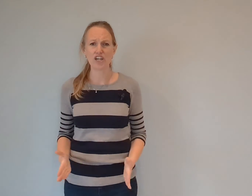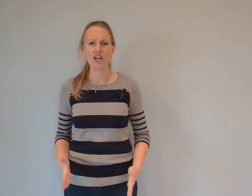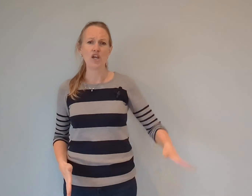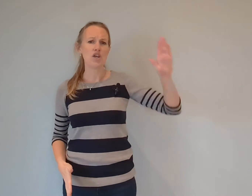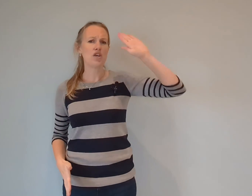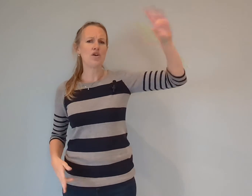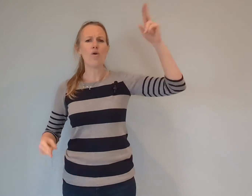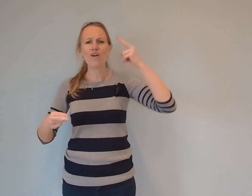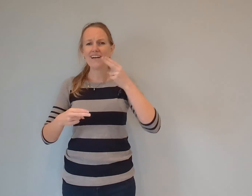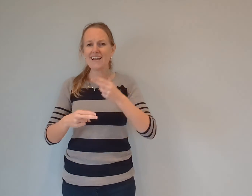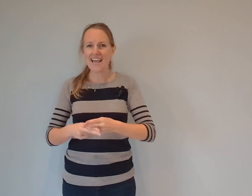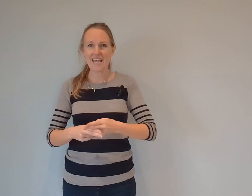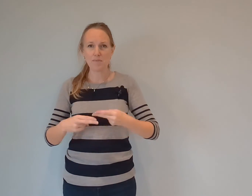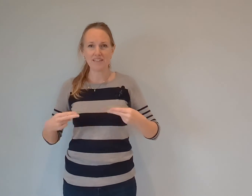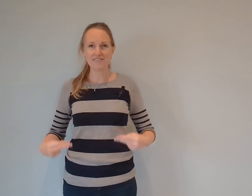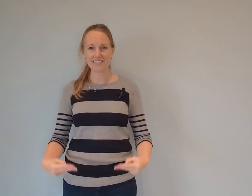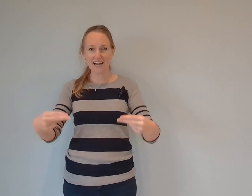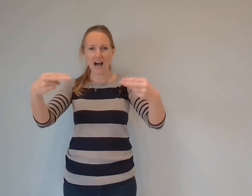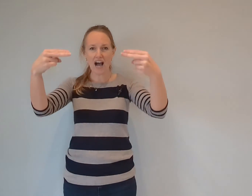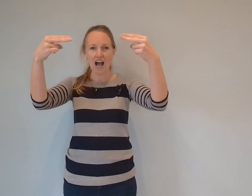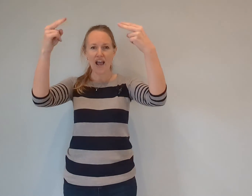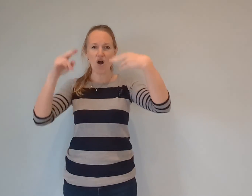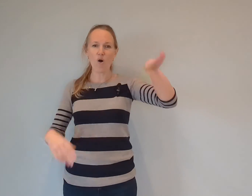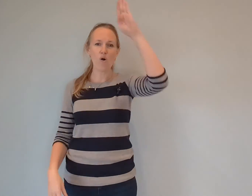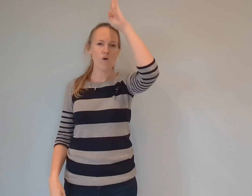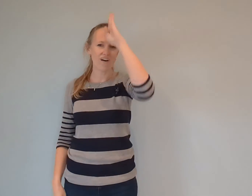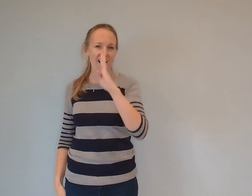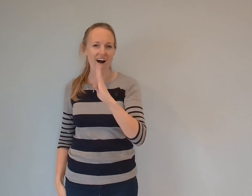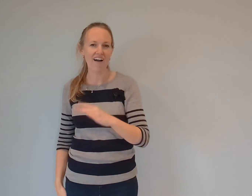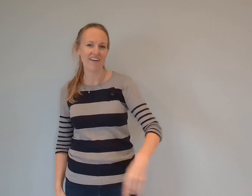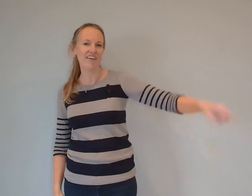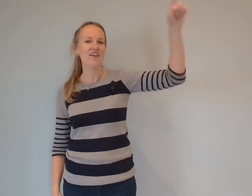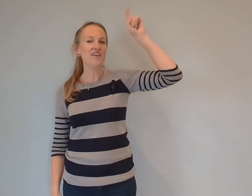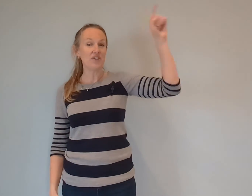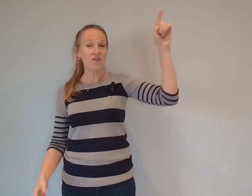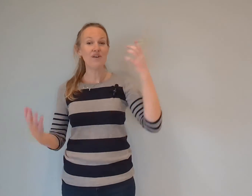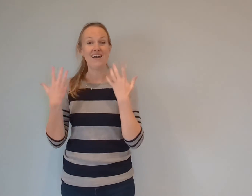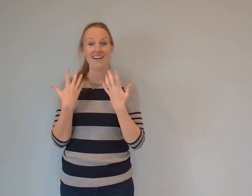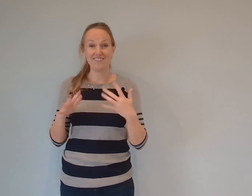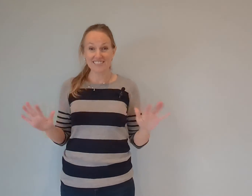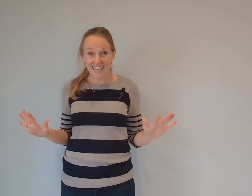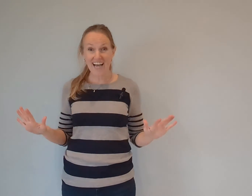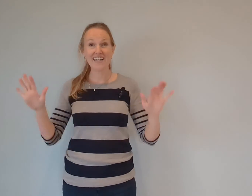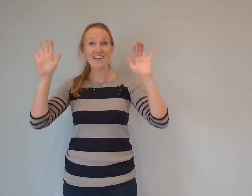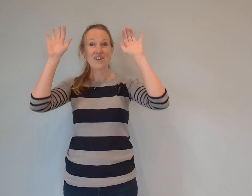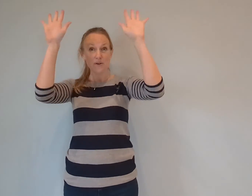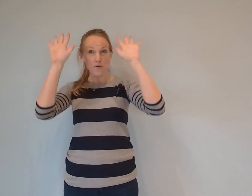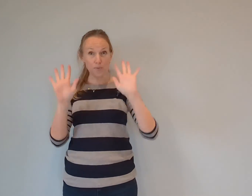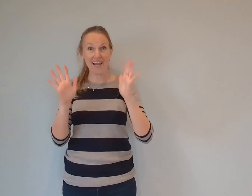Savior, your name lifted high. Oh God, you done